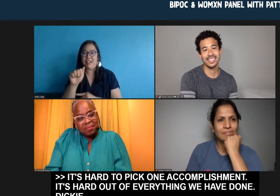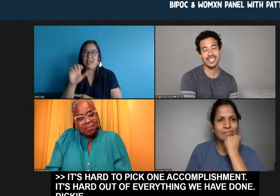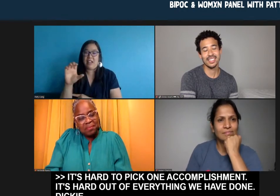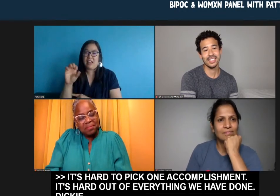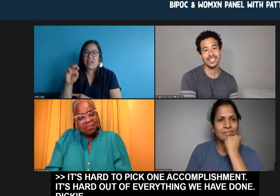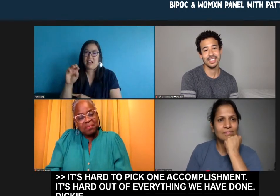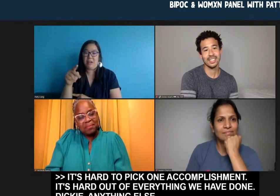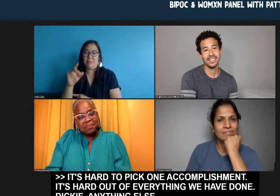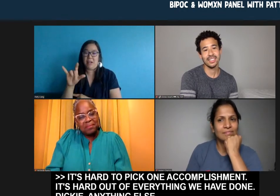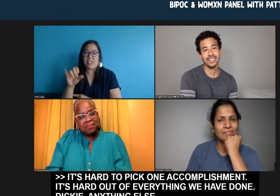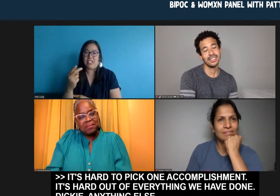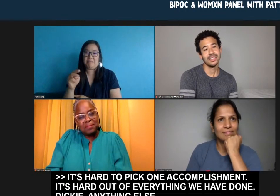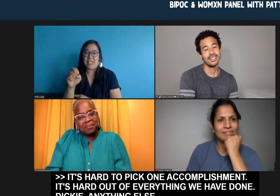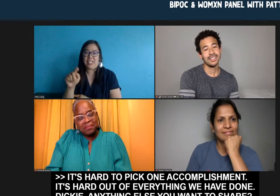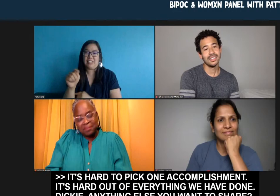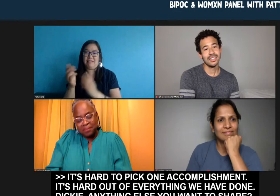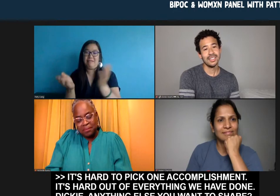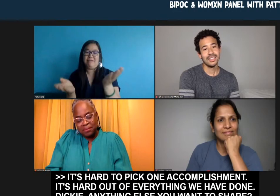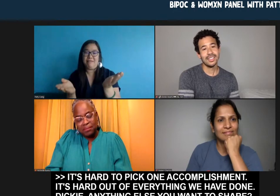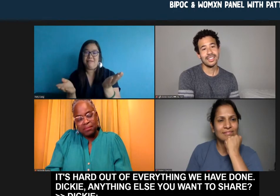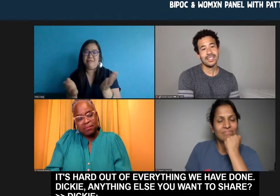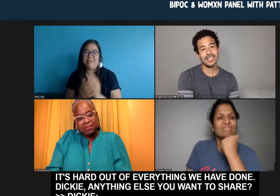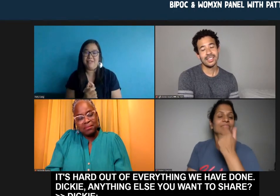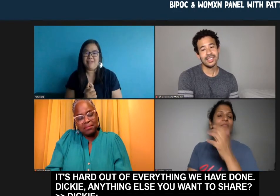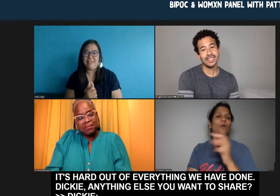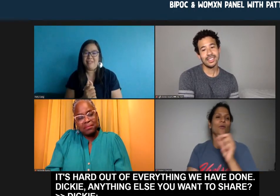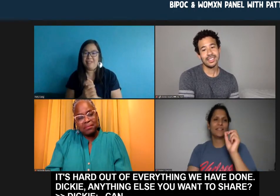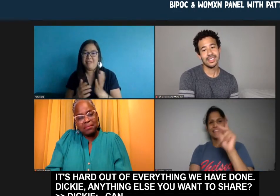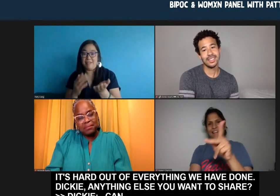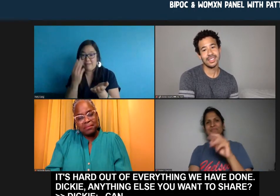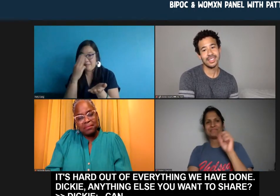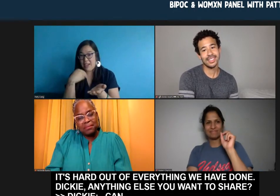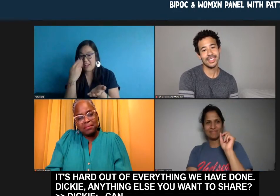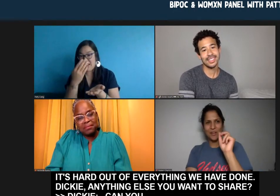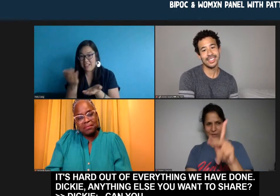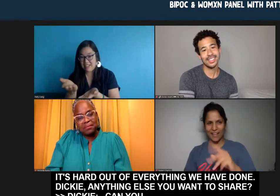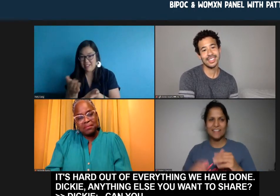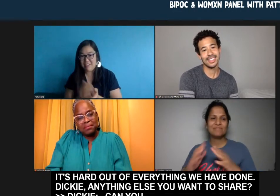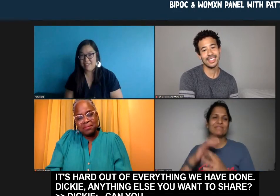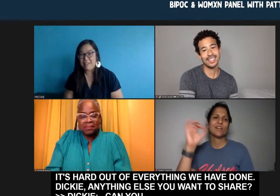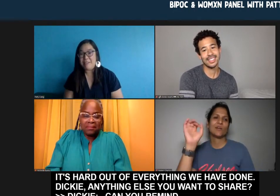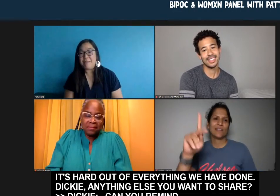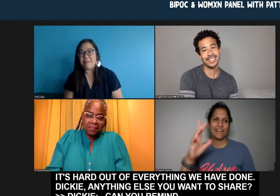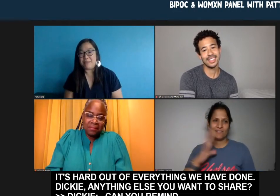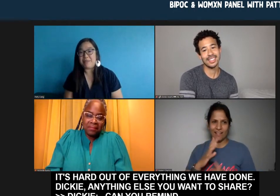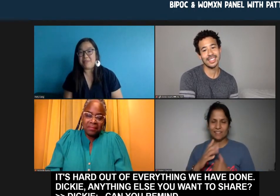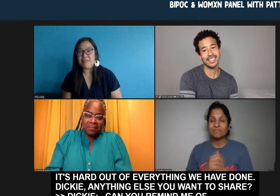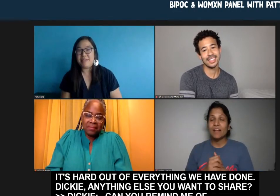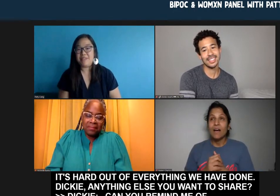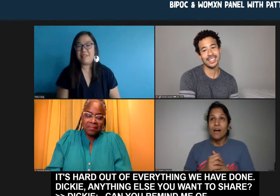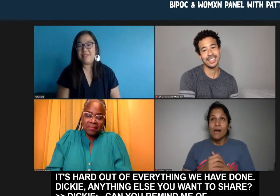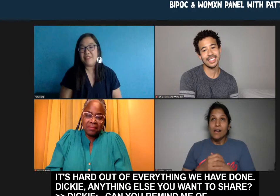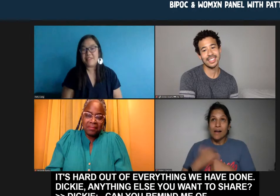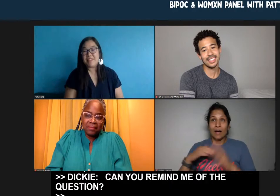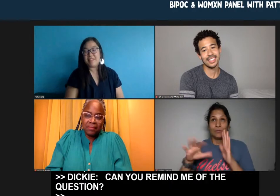top accomplishments that you've experienced or achieved, if you wanted to share that. Oh, of course. Yeah.